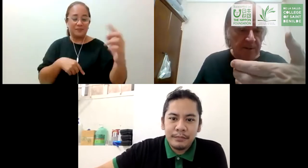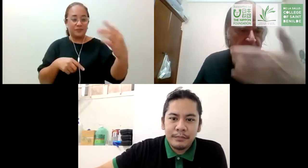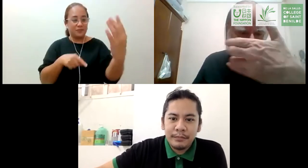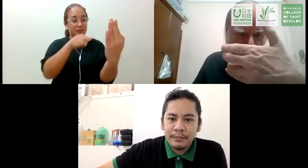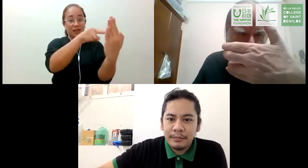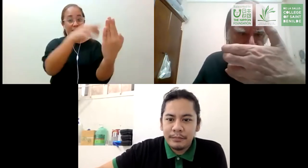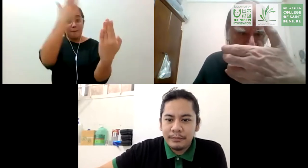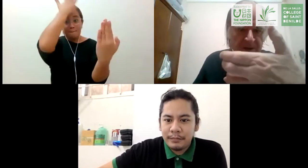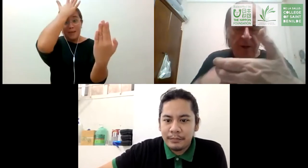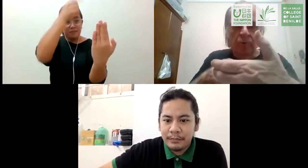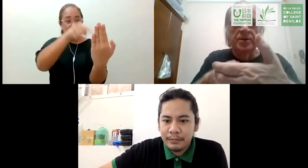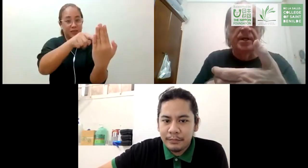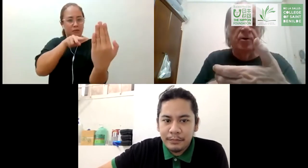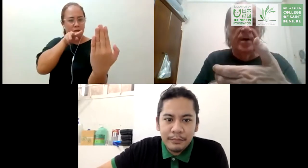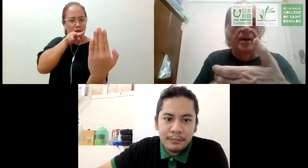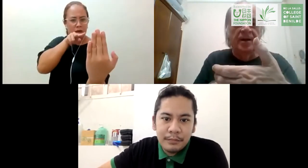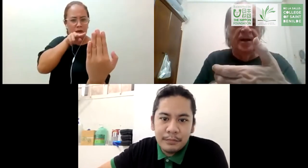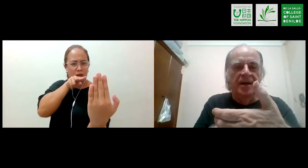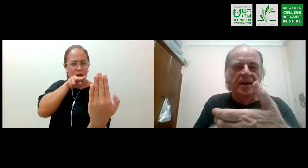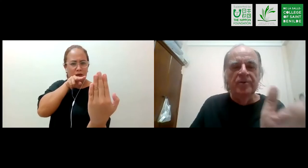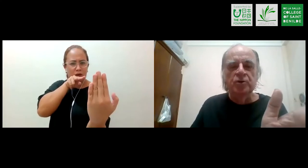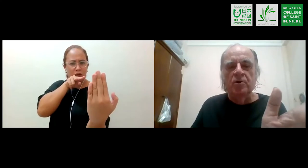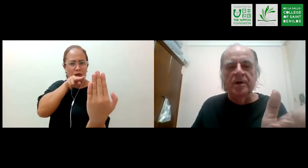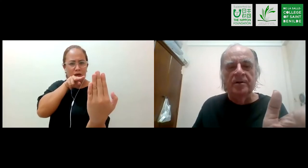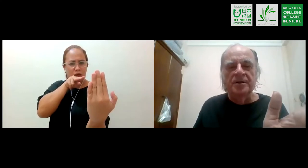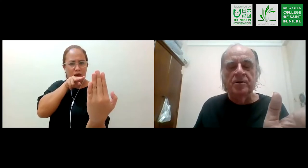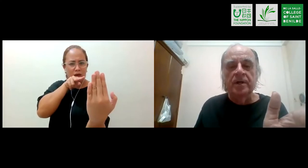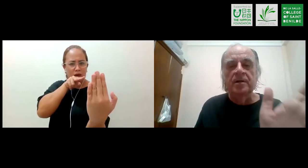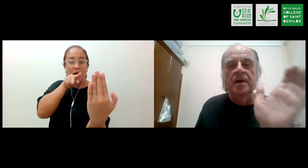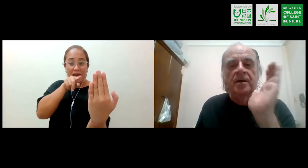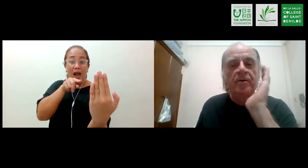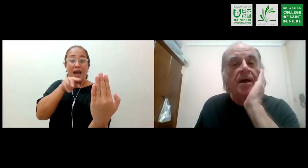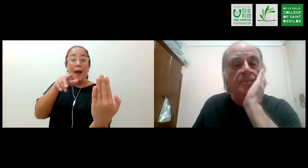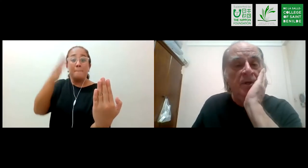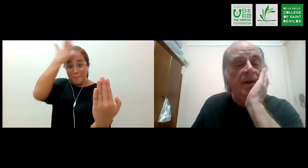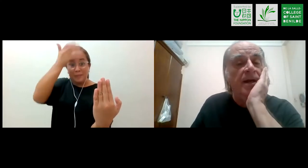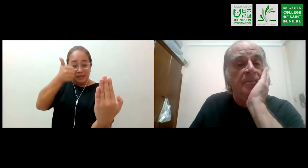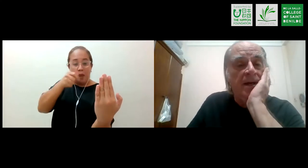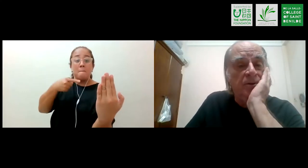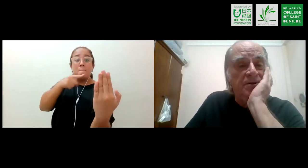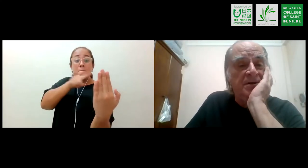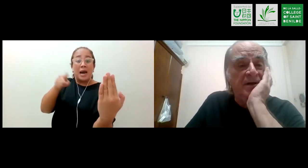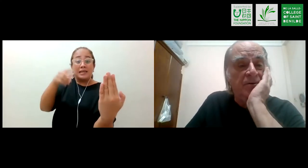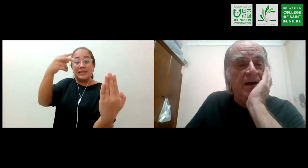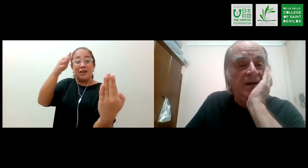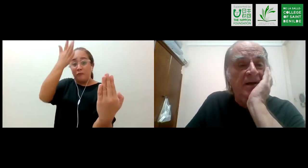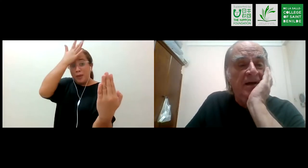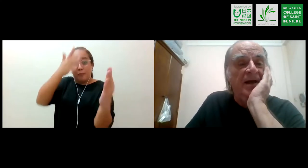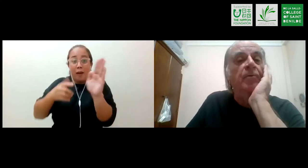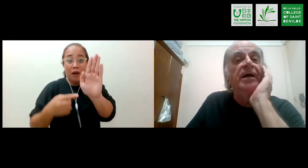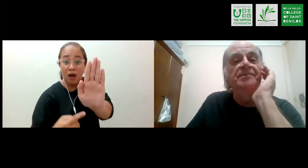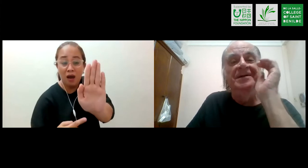columns like this, you will see it correctly. But if you show it on the screen, you may not be able to see it